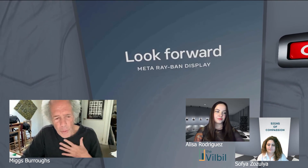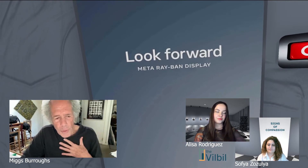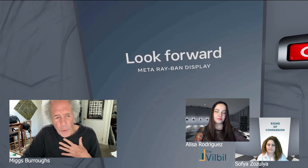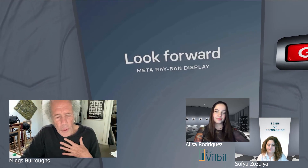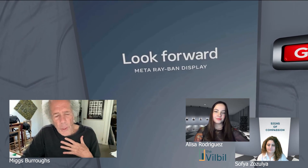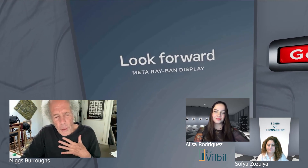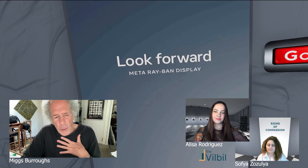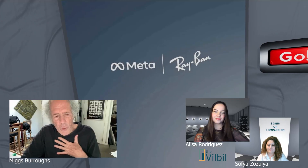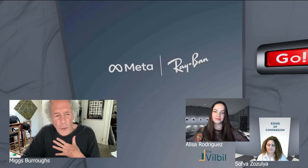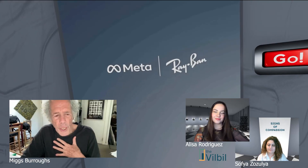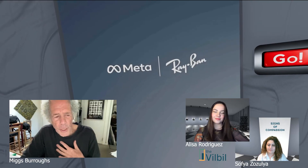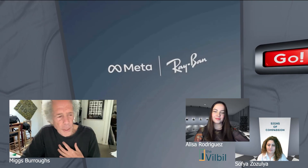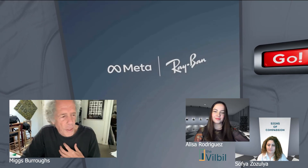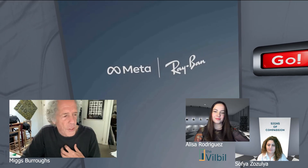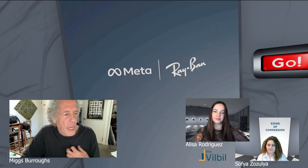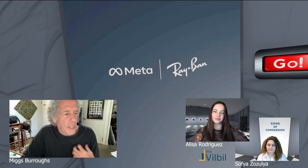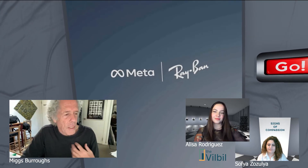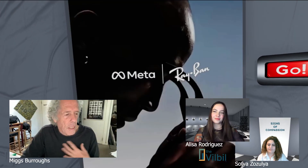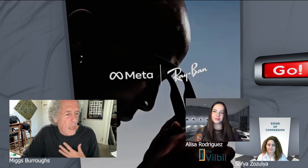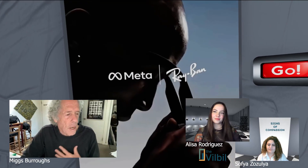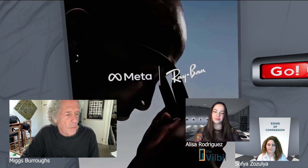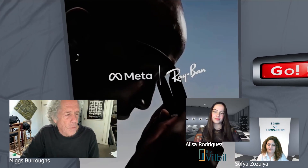of Ukrainian descent.